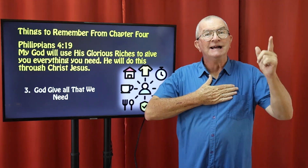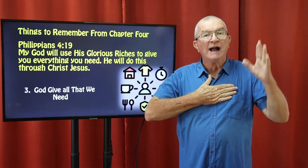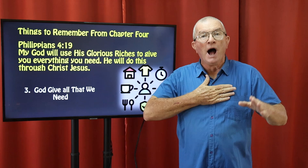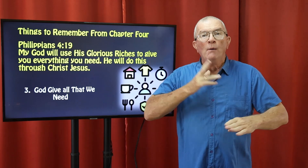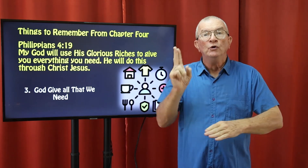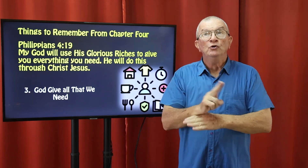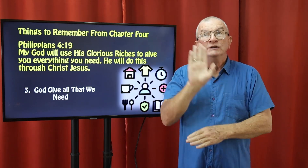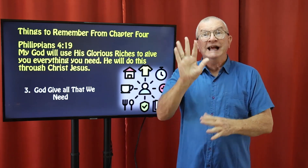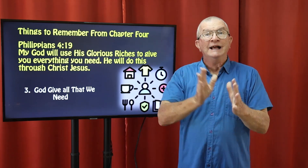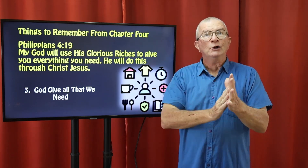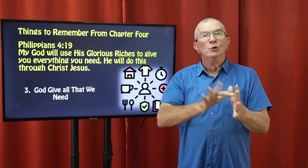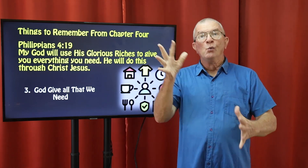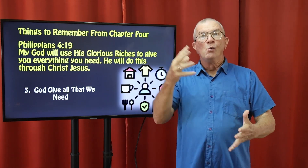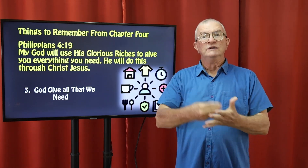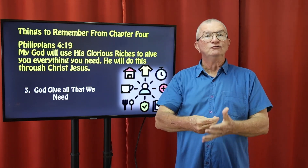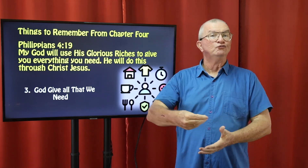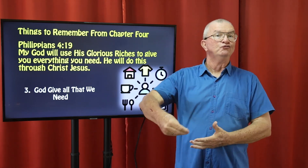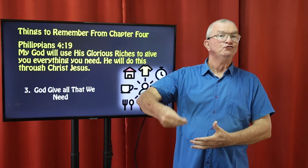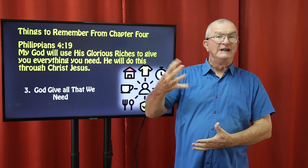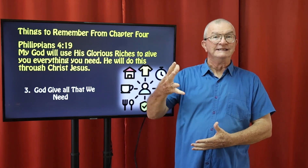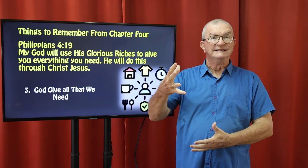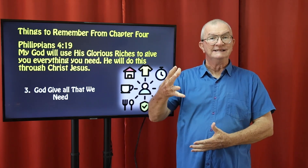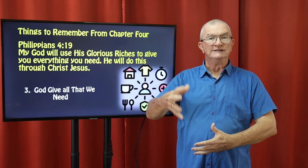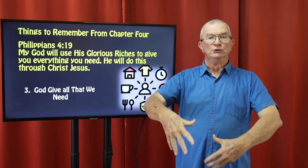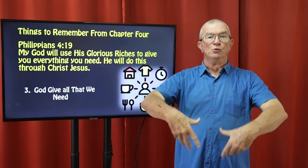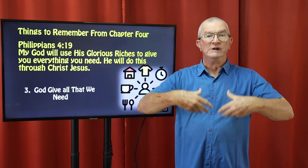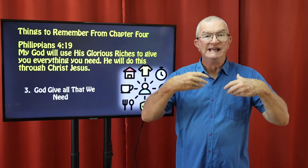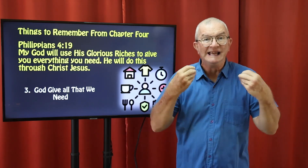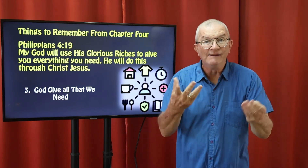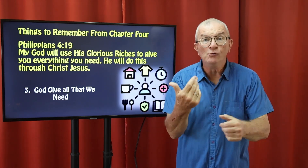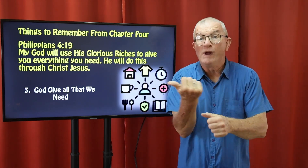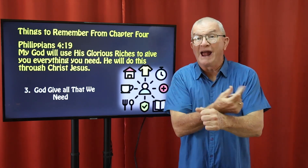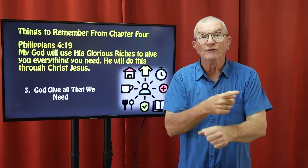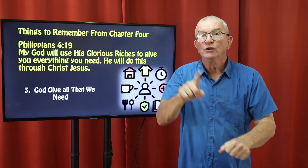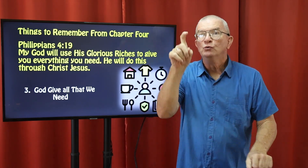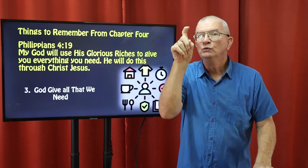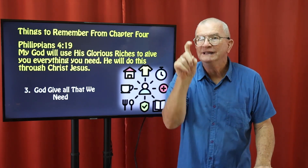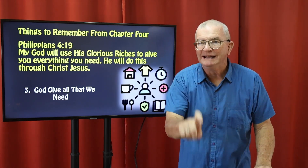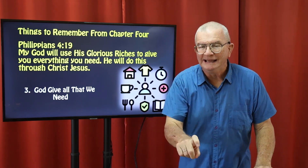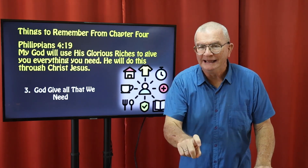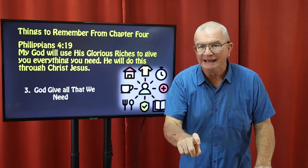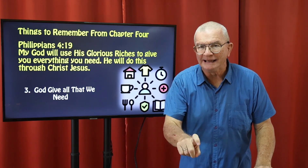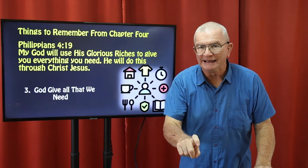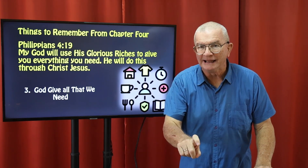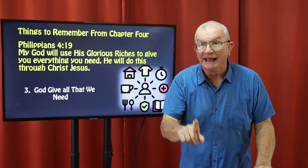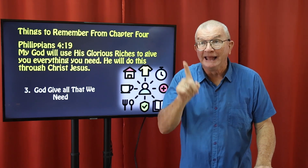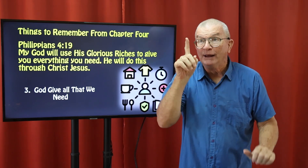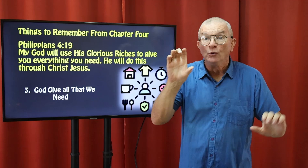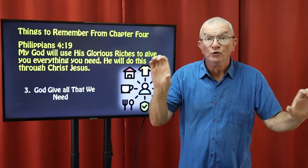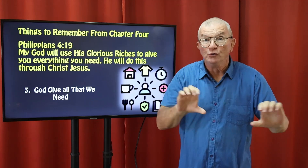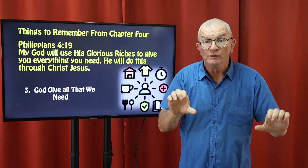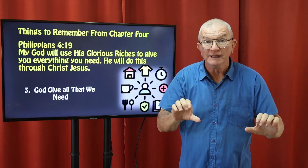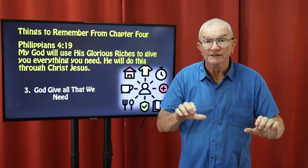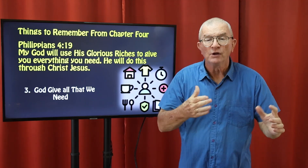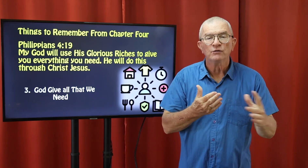Chapter 4 and verse 19, my God will use His glorious riches to give you everything you